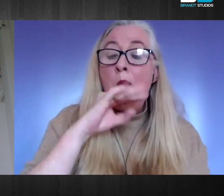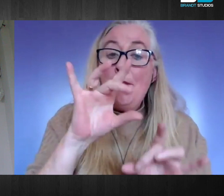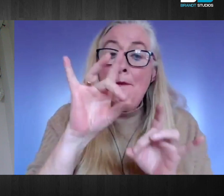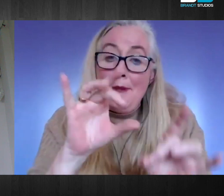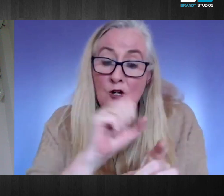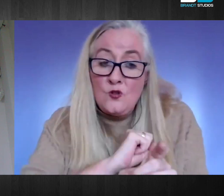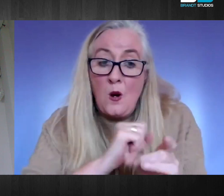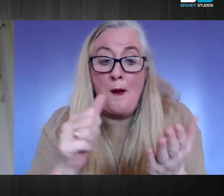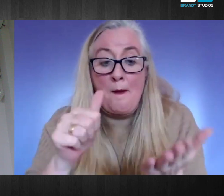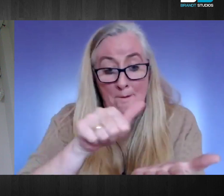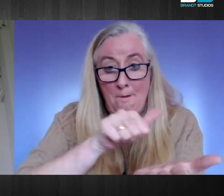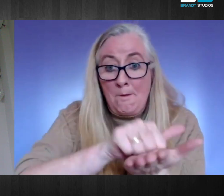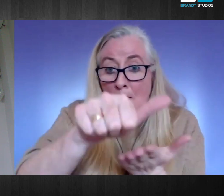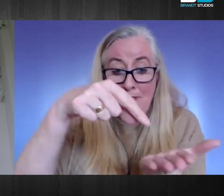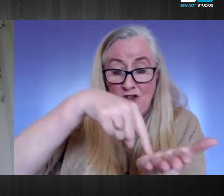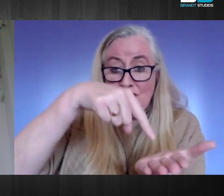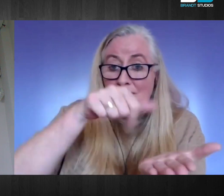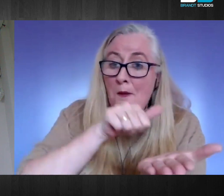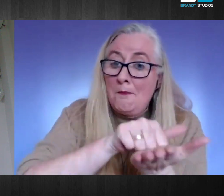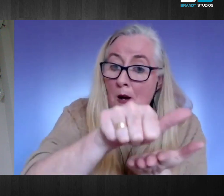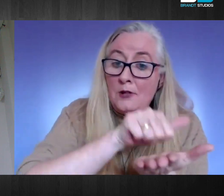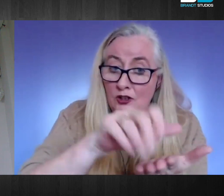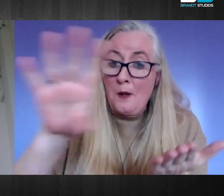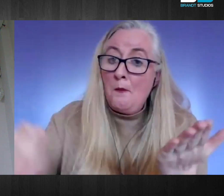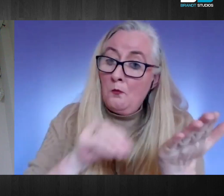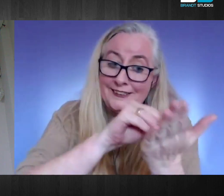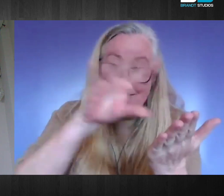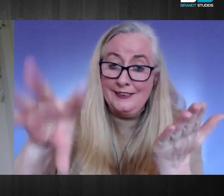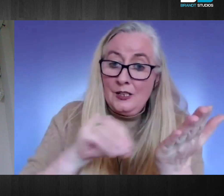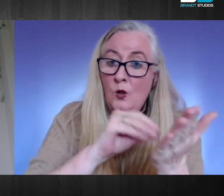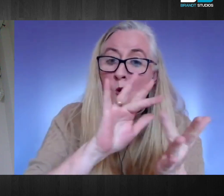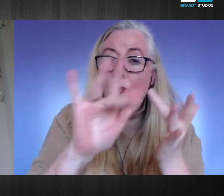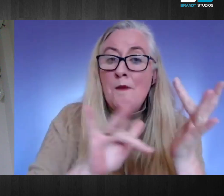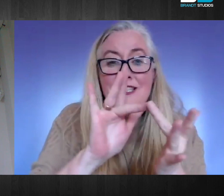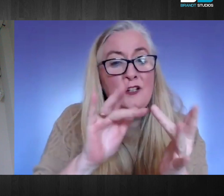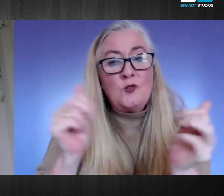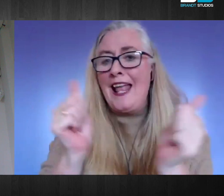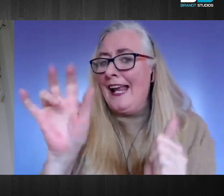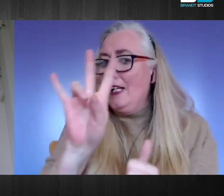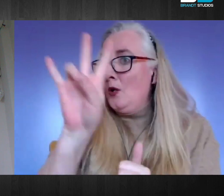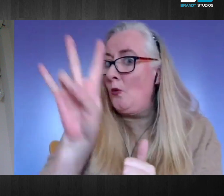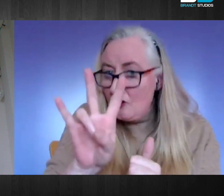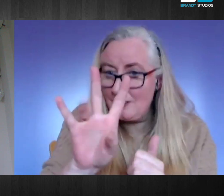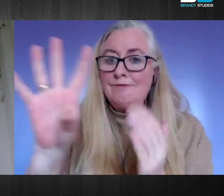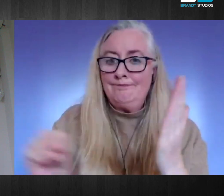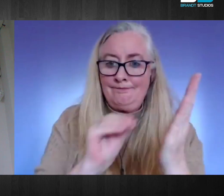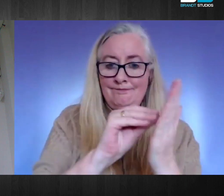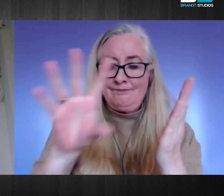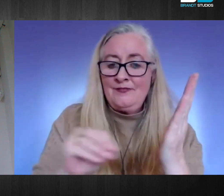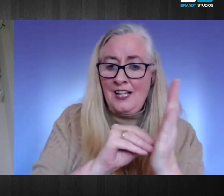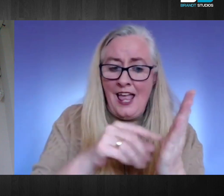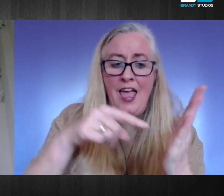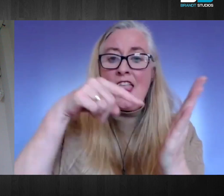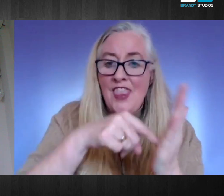published, documented on the website, the answers to the questions is apt and fit for human